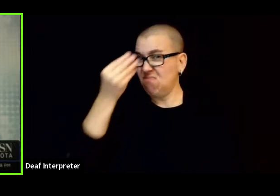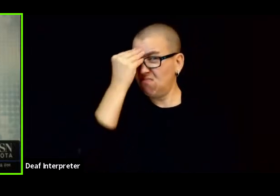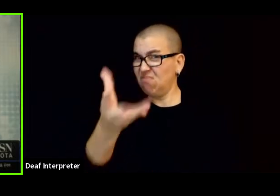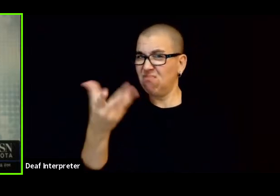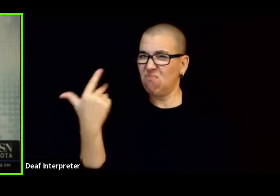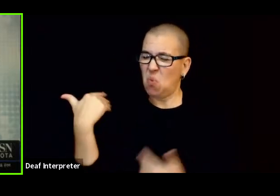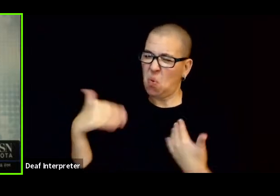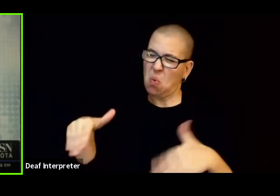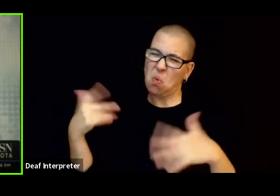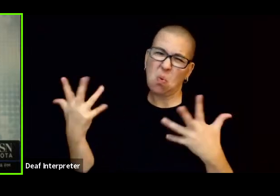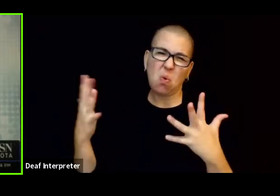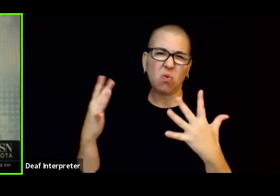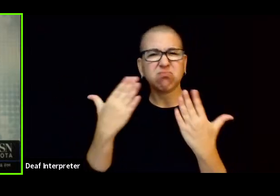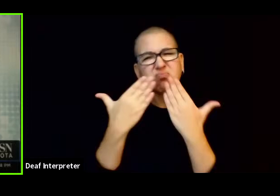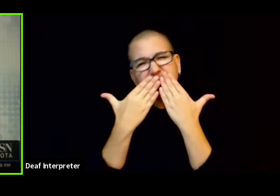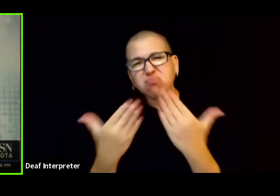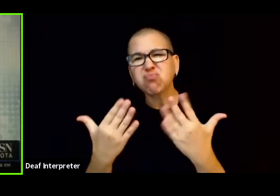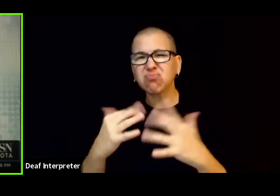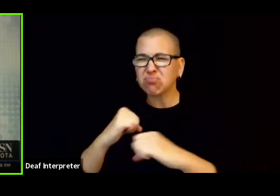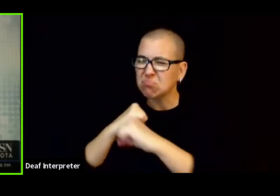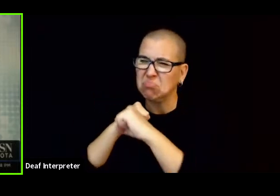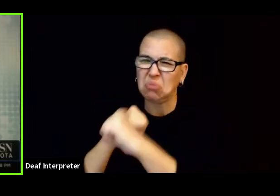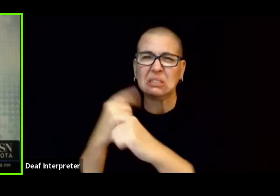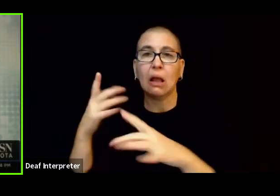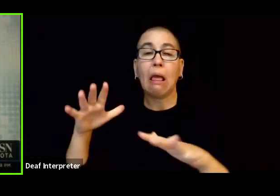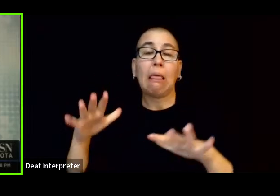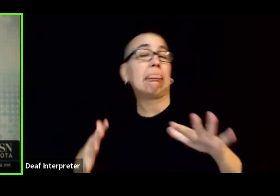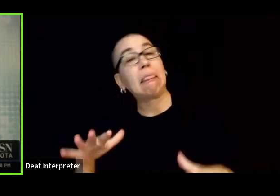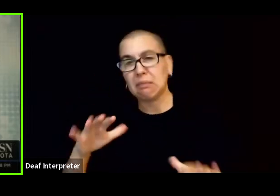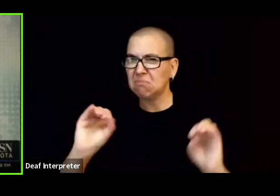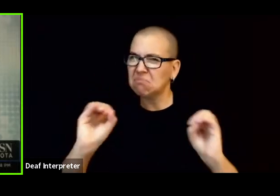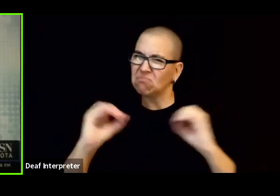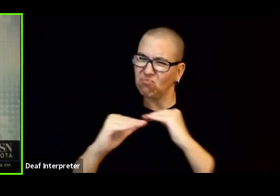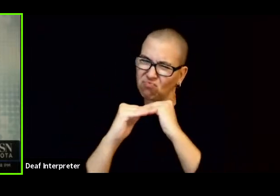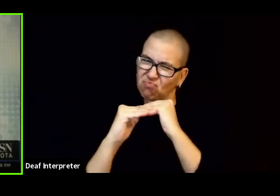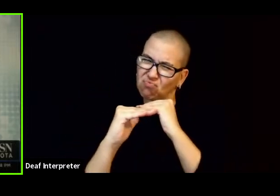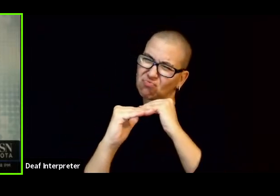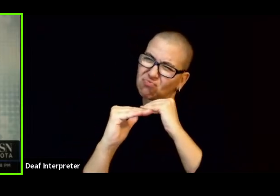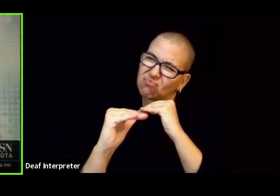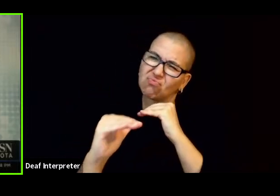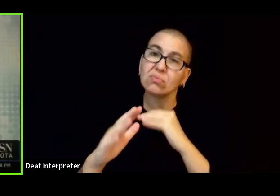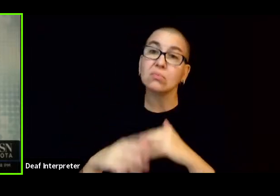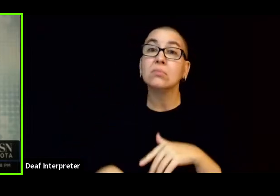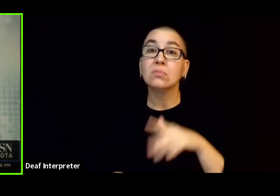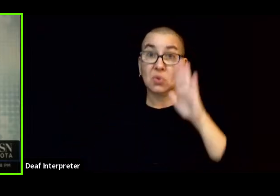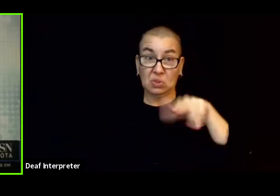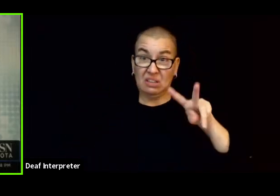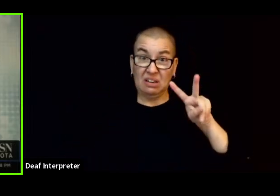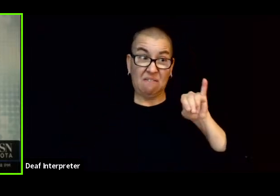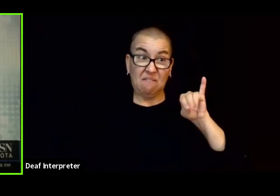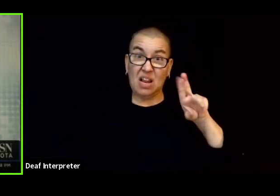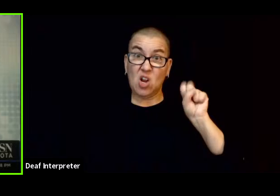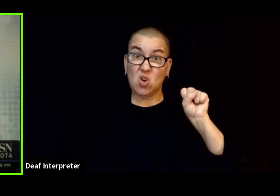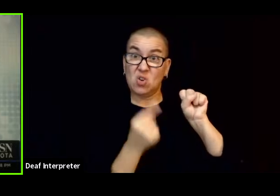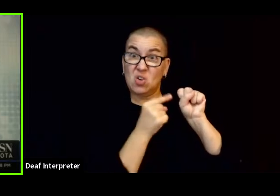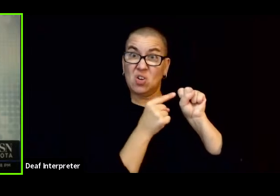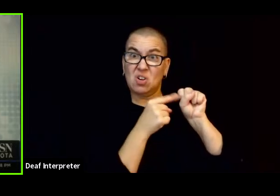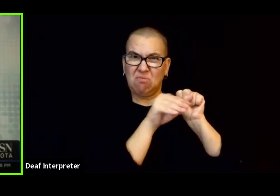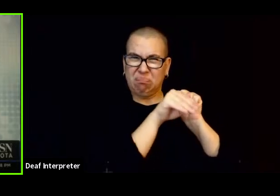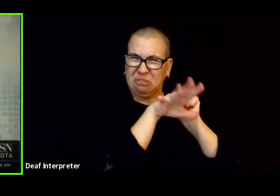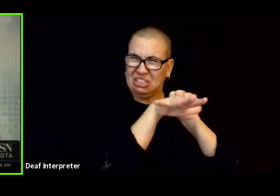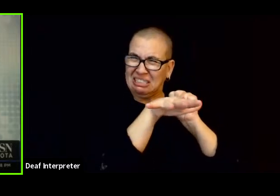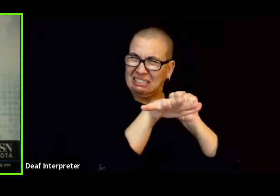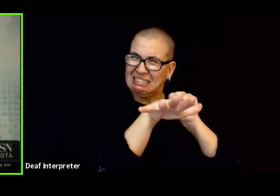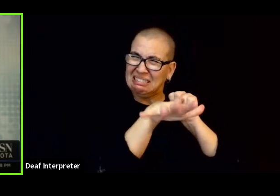team. We know that even as the virus has spread and the demands that MDH has grown, they've always been available